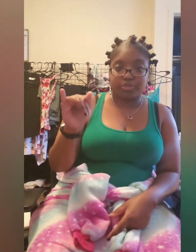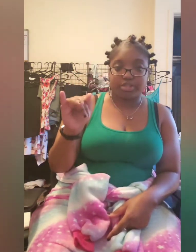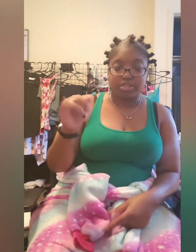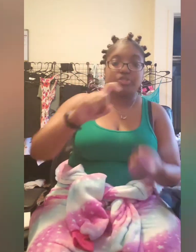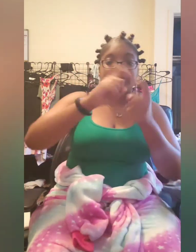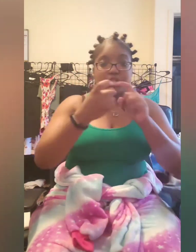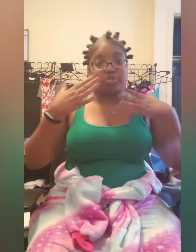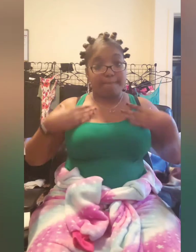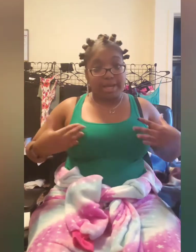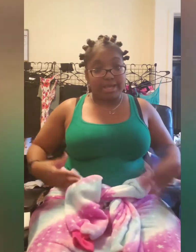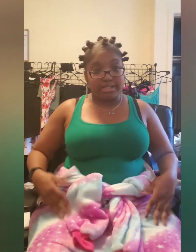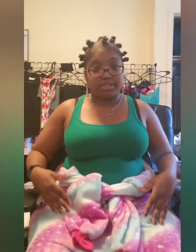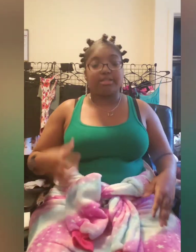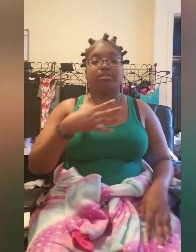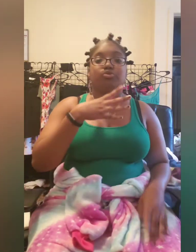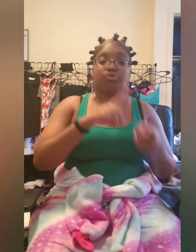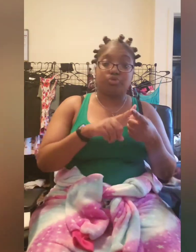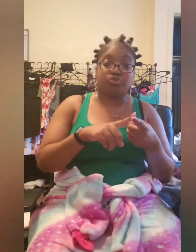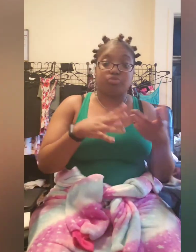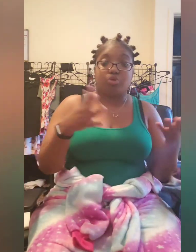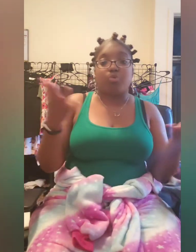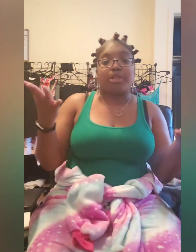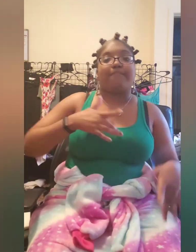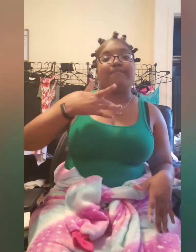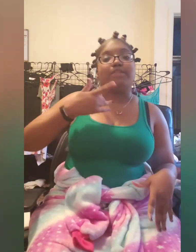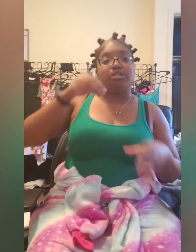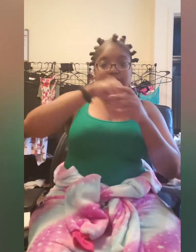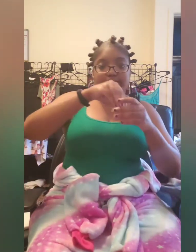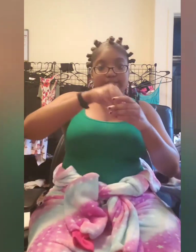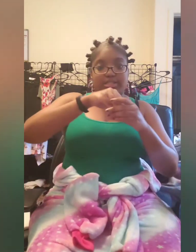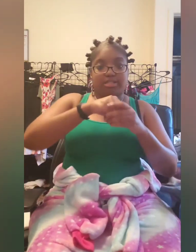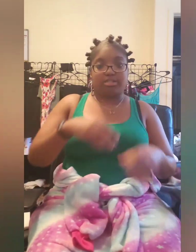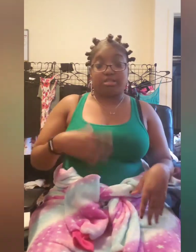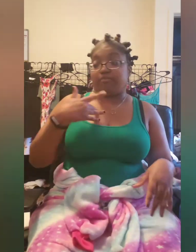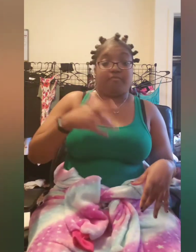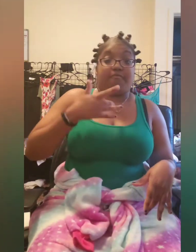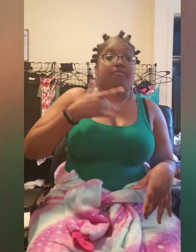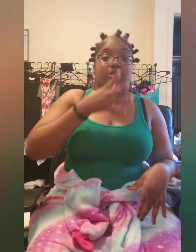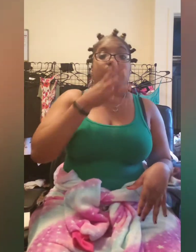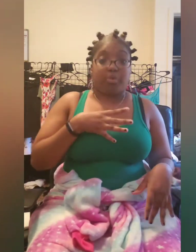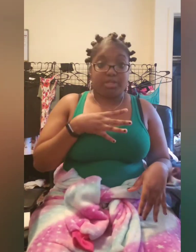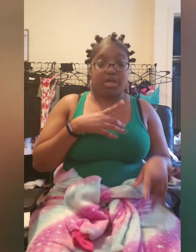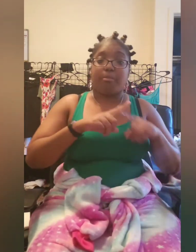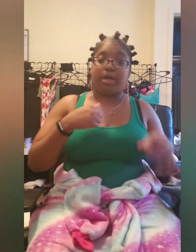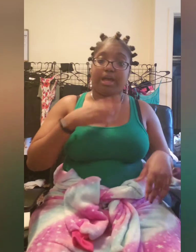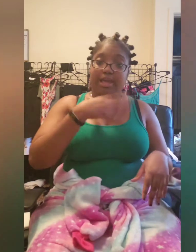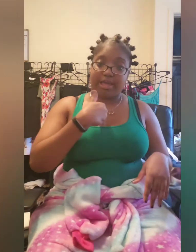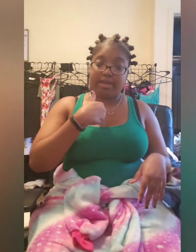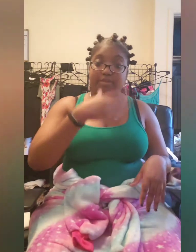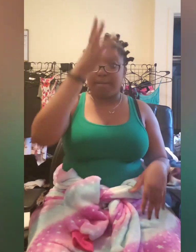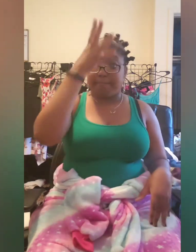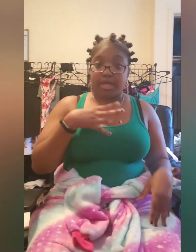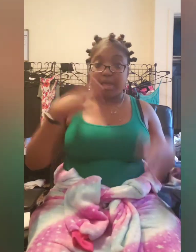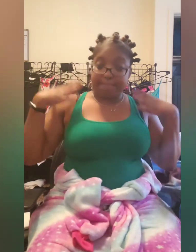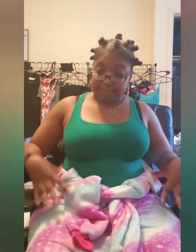emotionally, all that good stuff, they feel like the opposite gender of what they were assigned. So what some of them